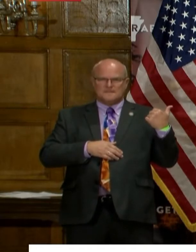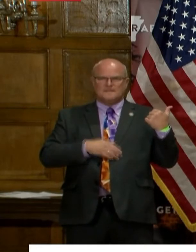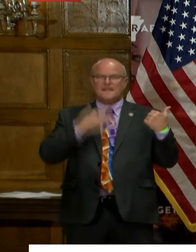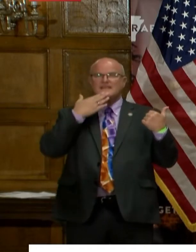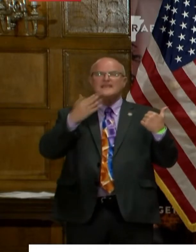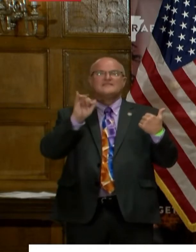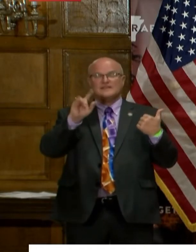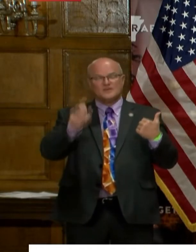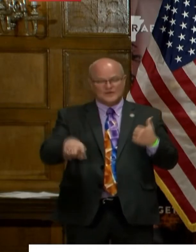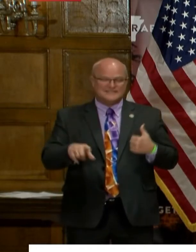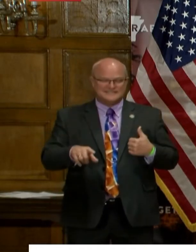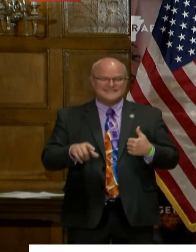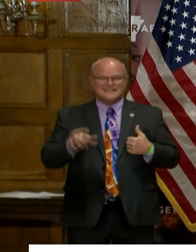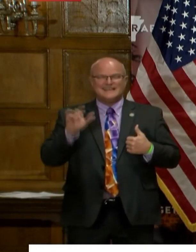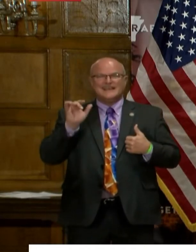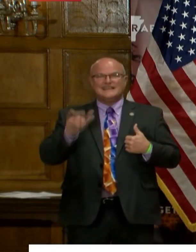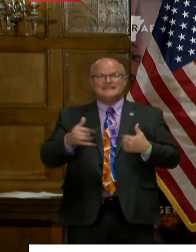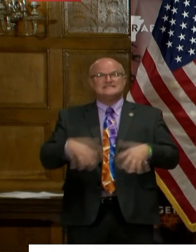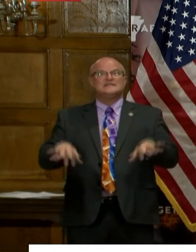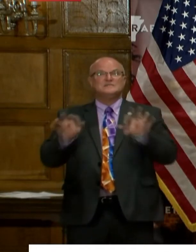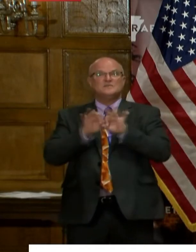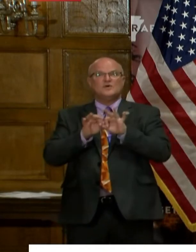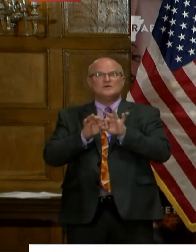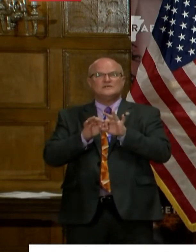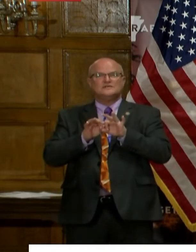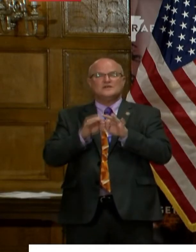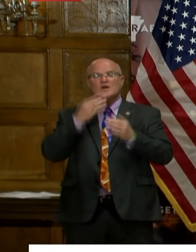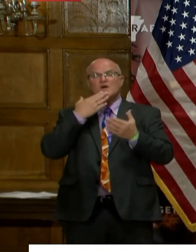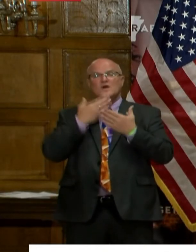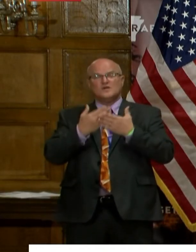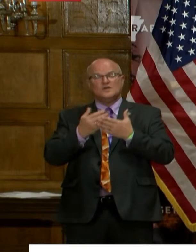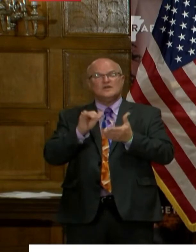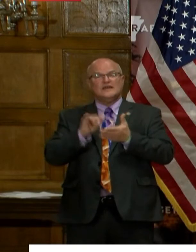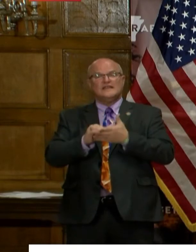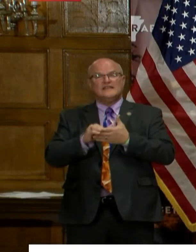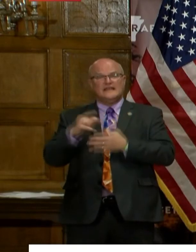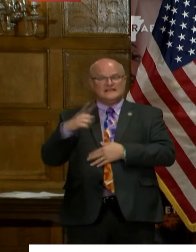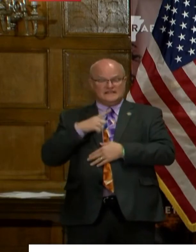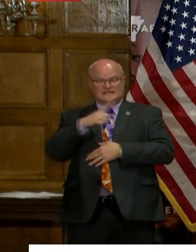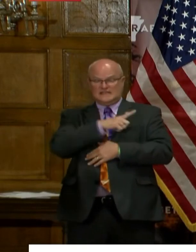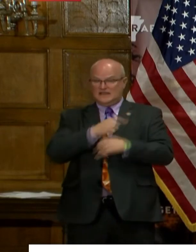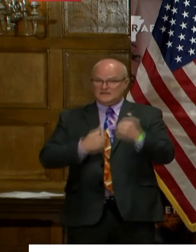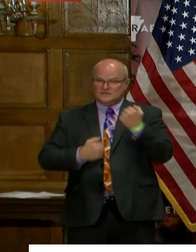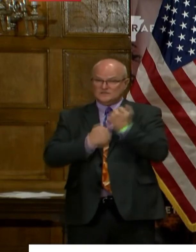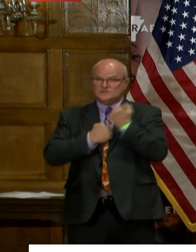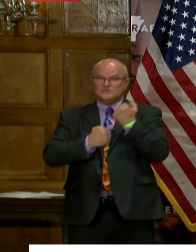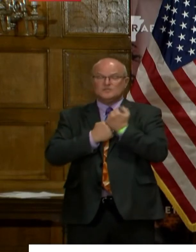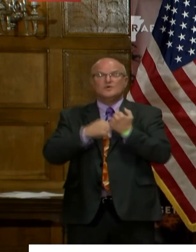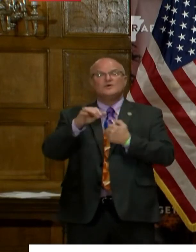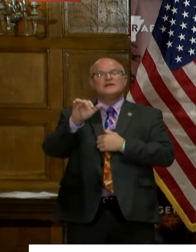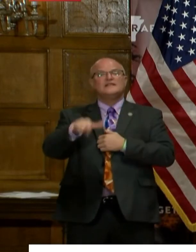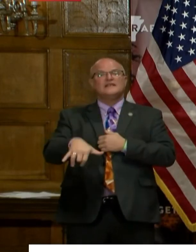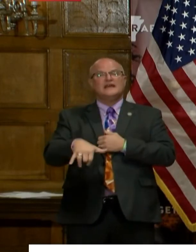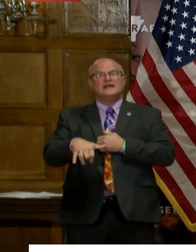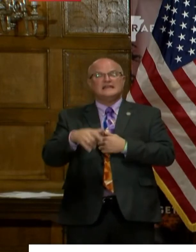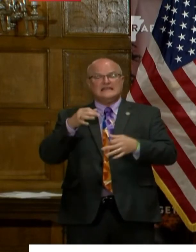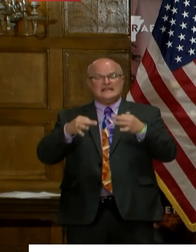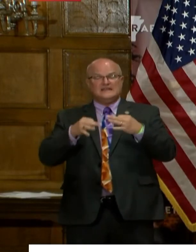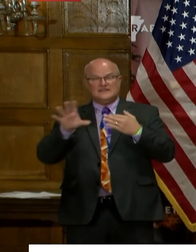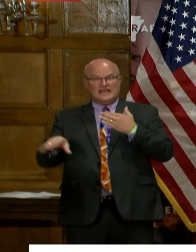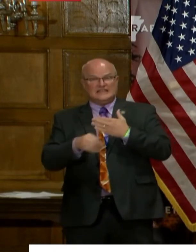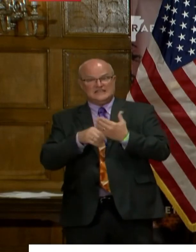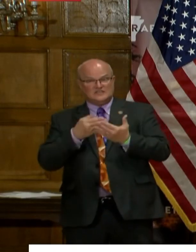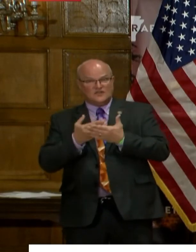Thank you for that question, and that was very important. I'm grateful for the General Assembly supporting that. As to whether there's